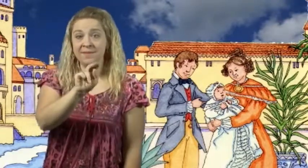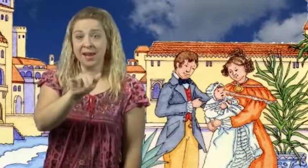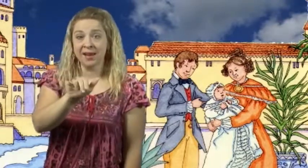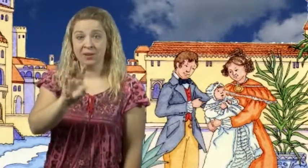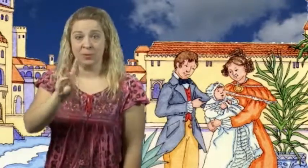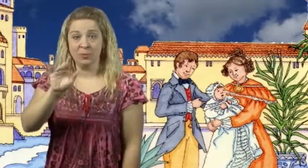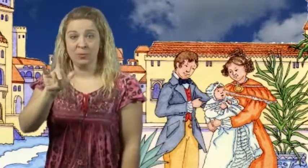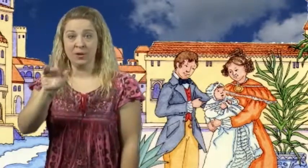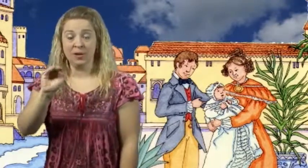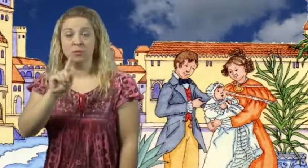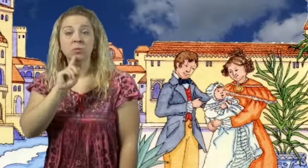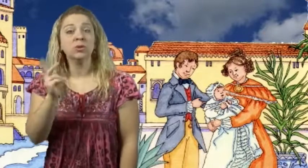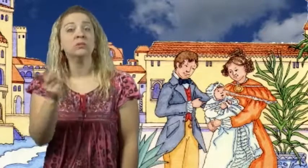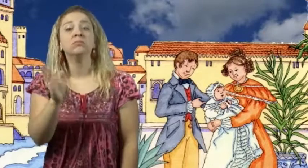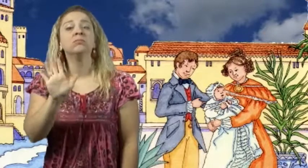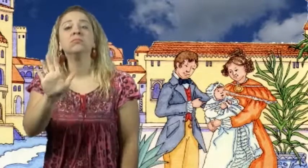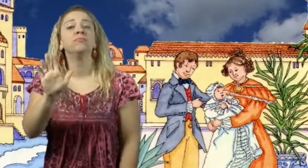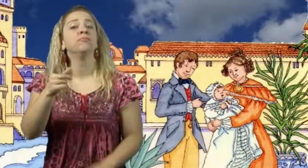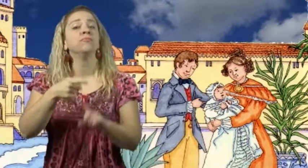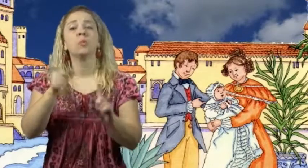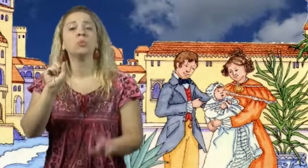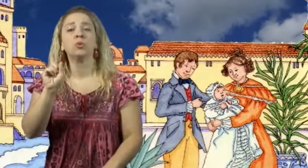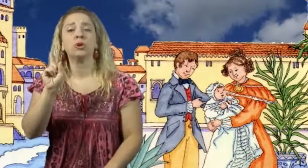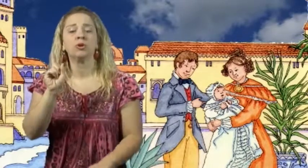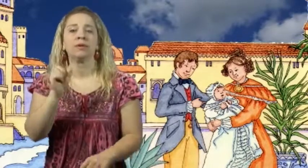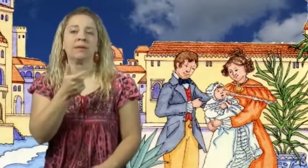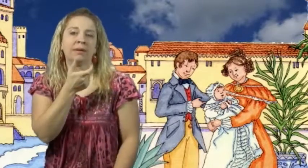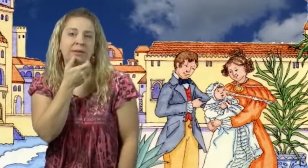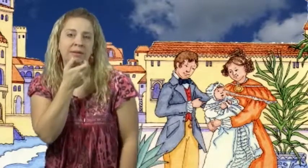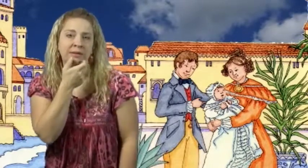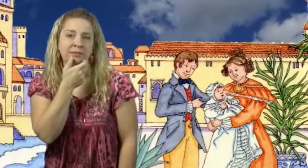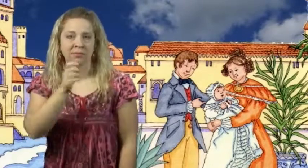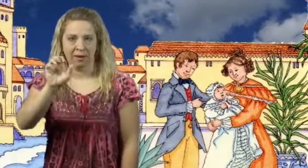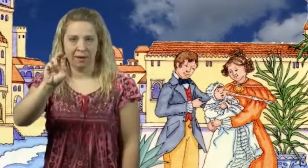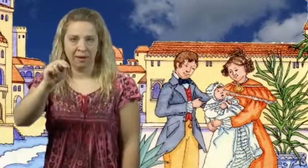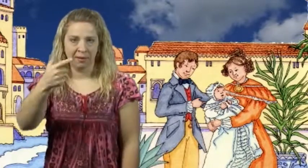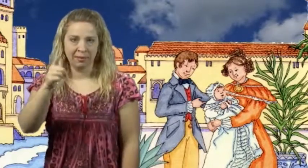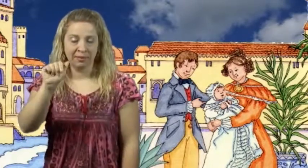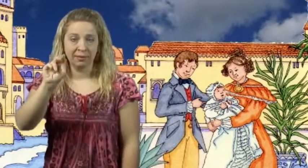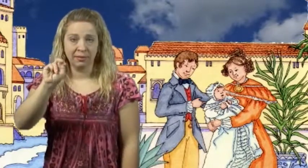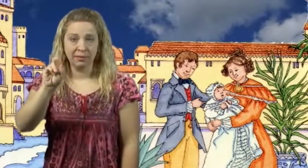Florence and Parthenope's parents, Fanny and William Nightingale, were from England.